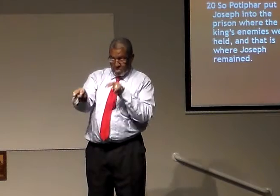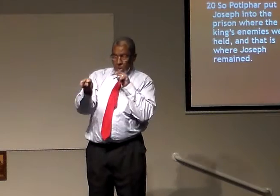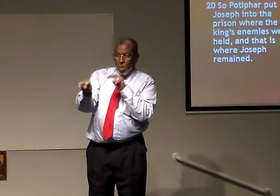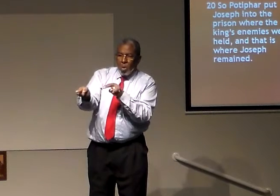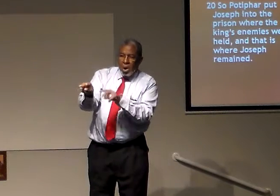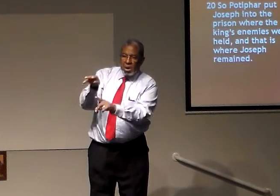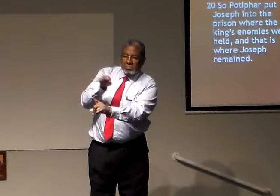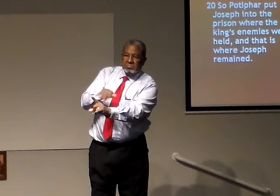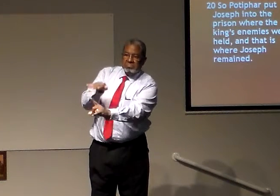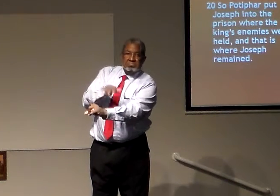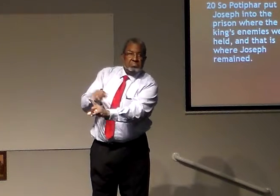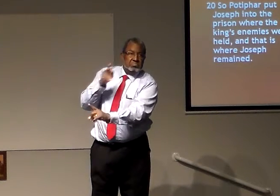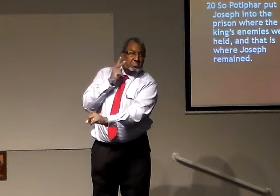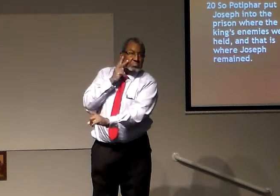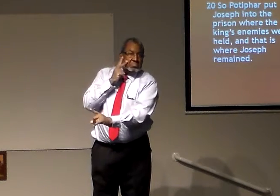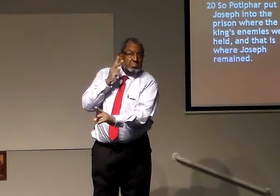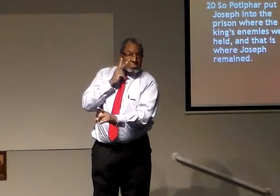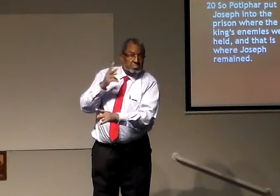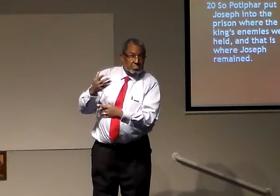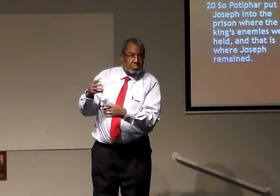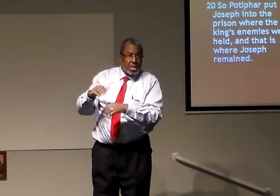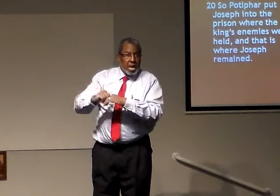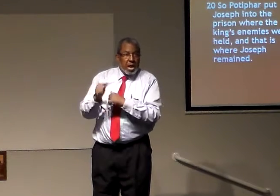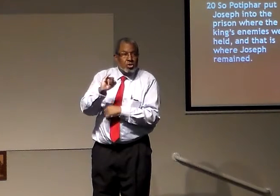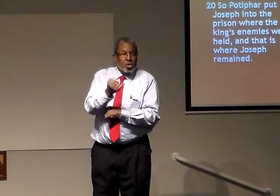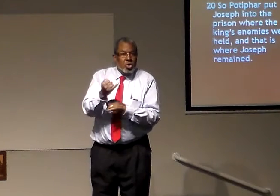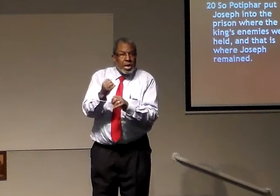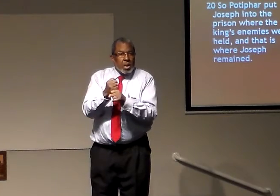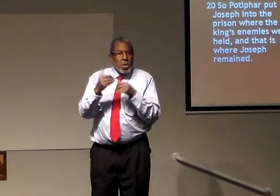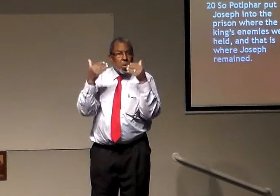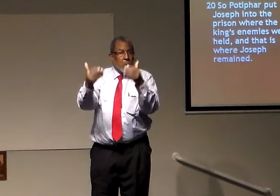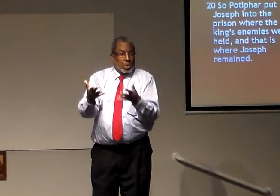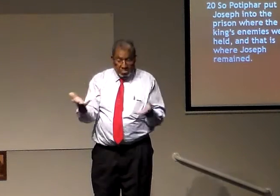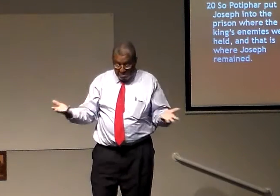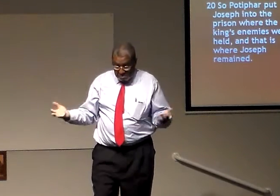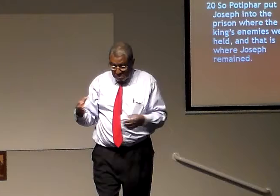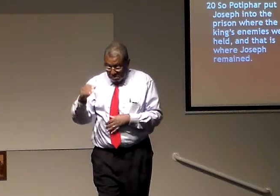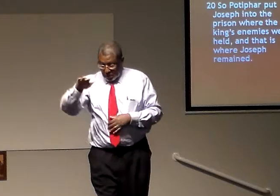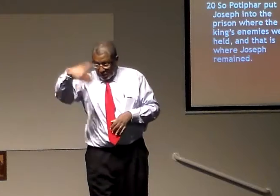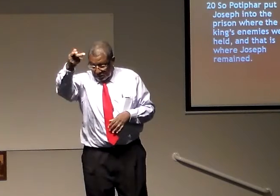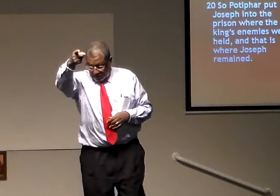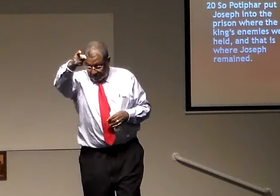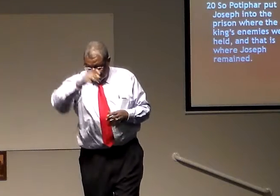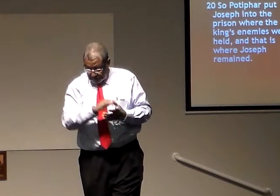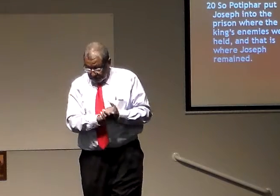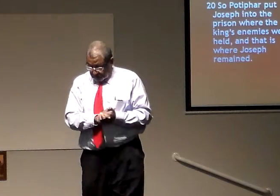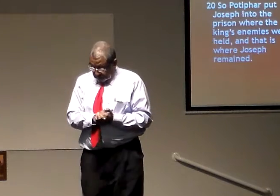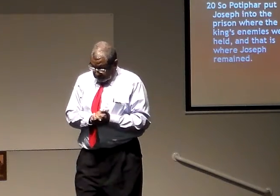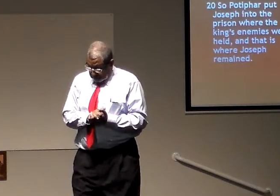You will stay there and we'll watch you, we'll see how just get along.